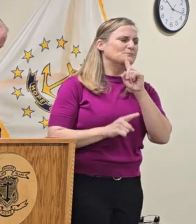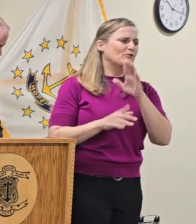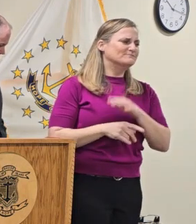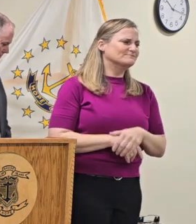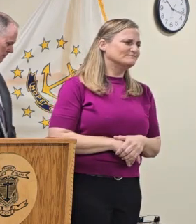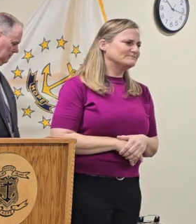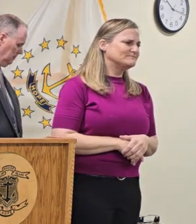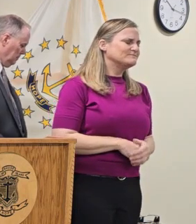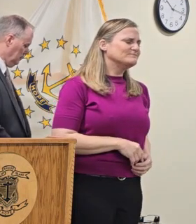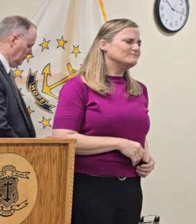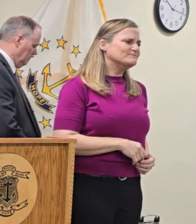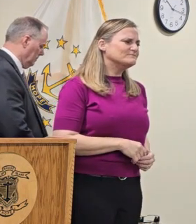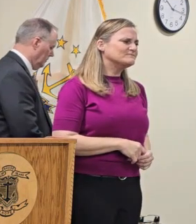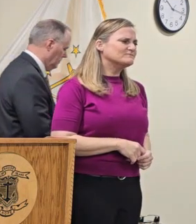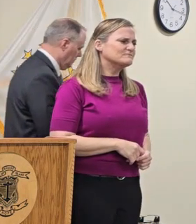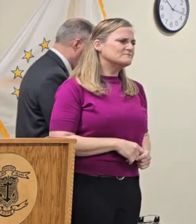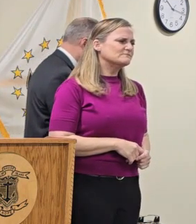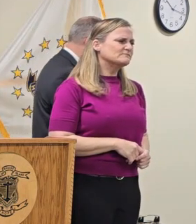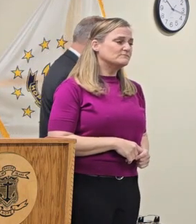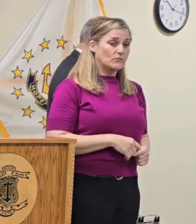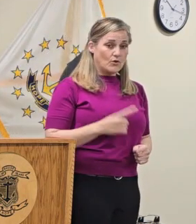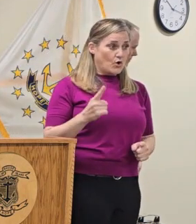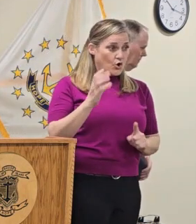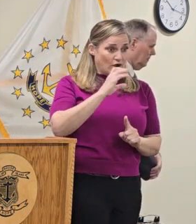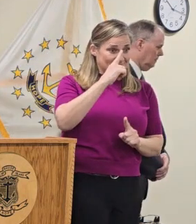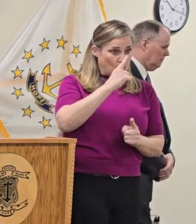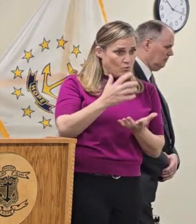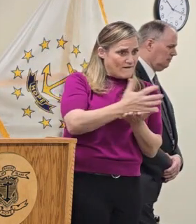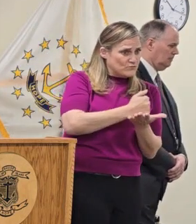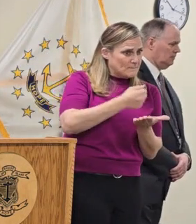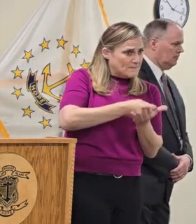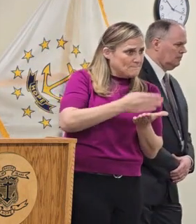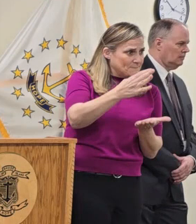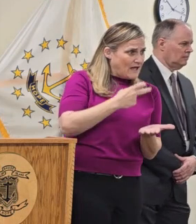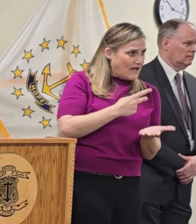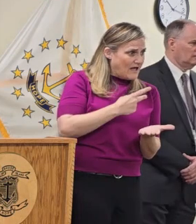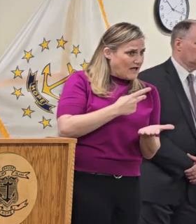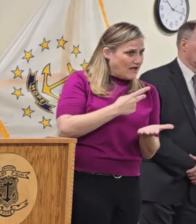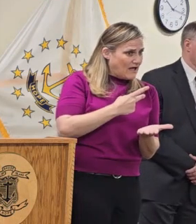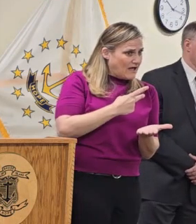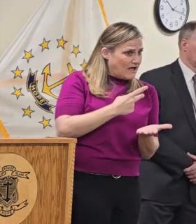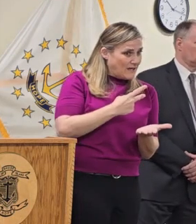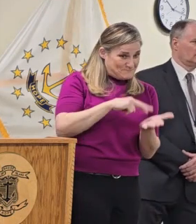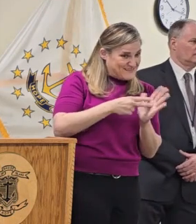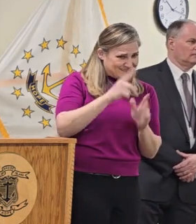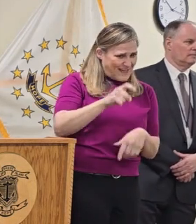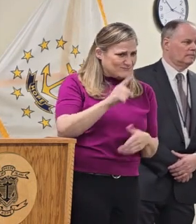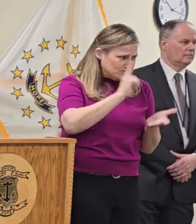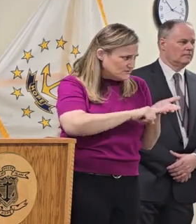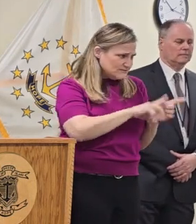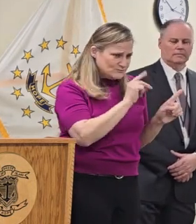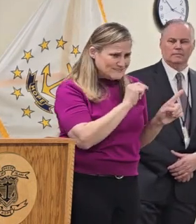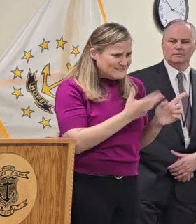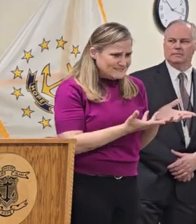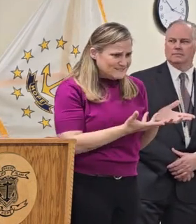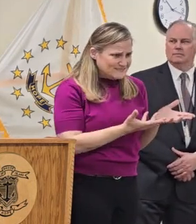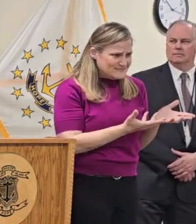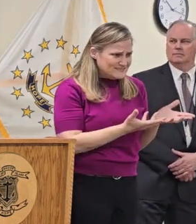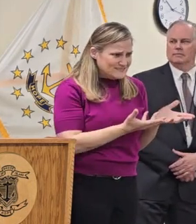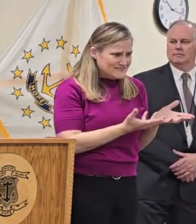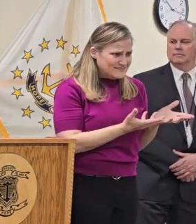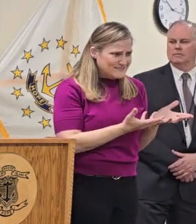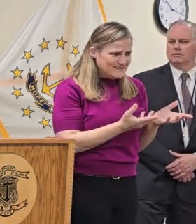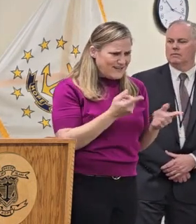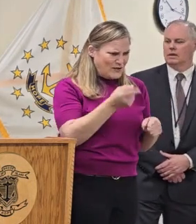at DOT or internal people responsible? After all, if you sue the state, you're not going to recover any money.